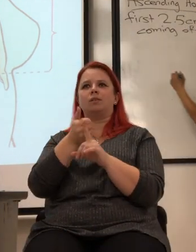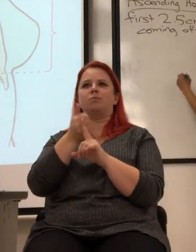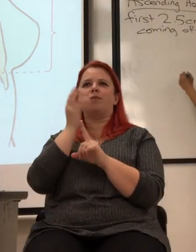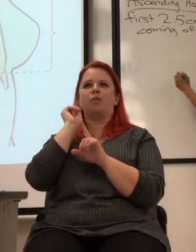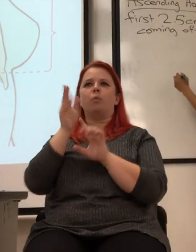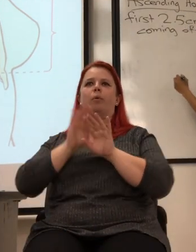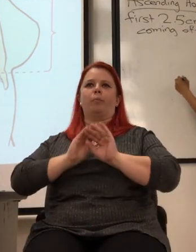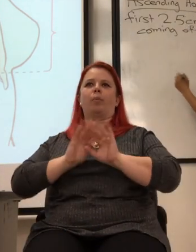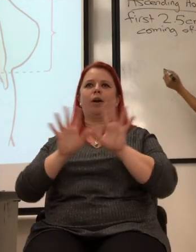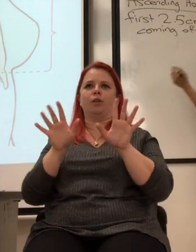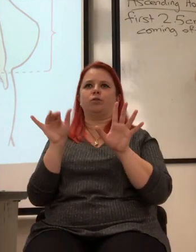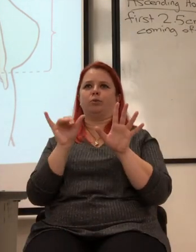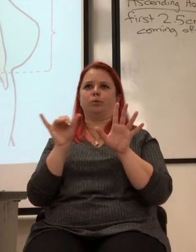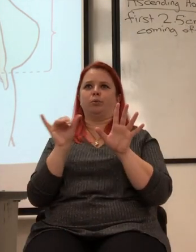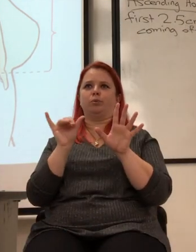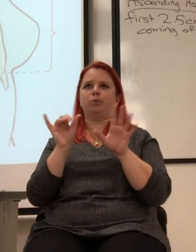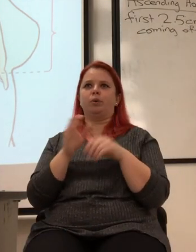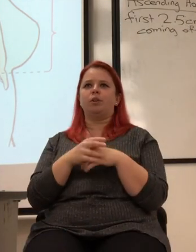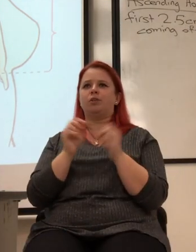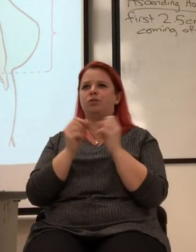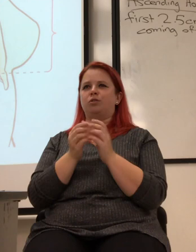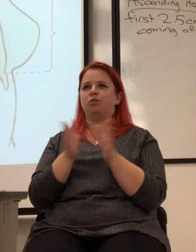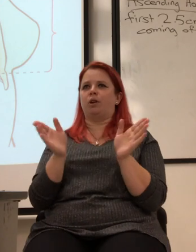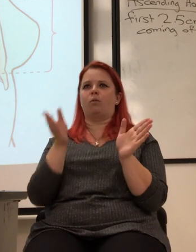As a concept,